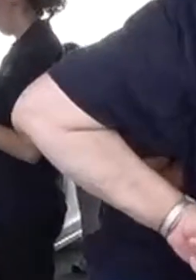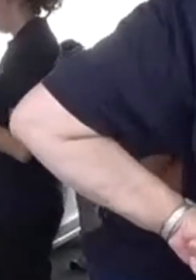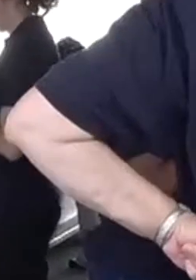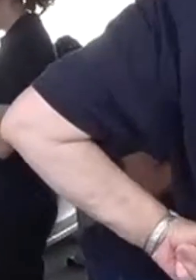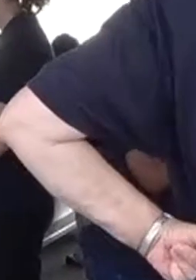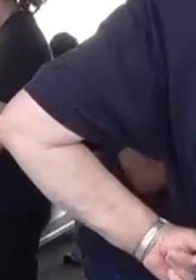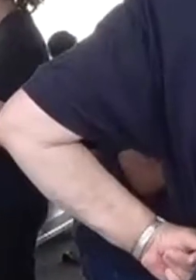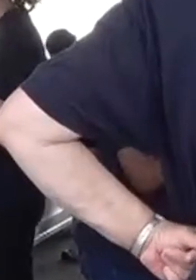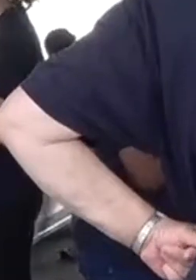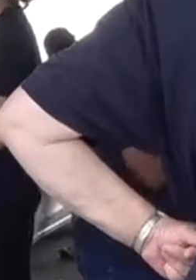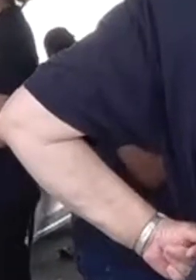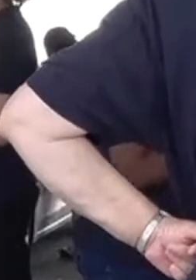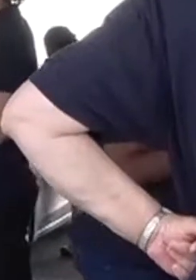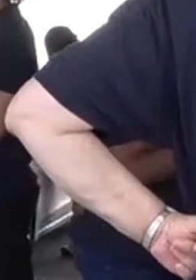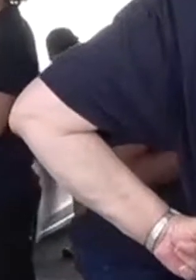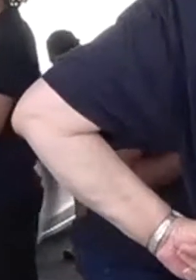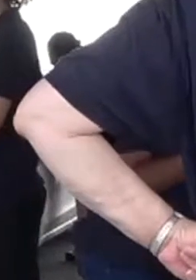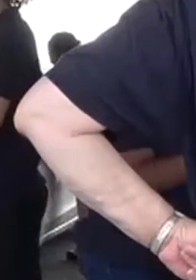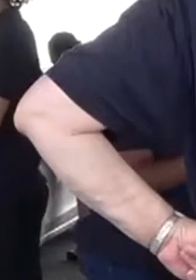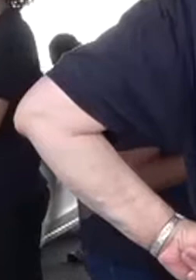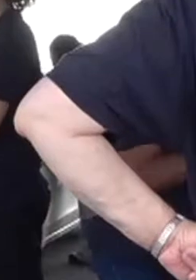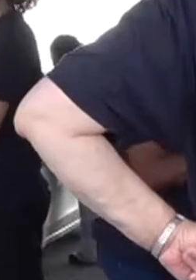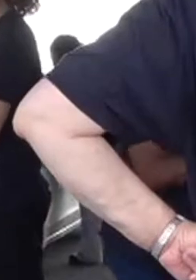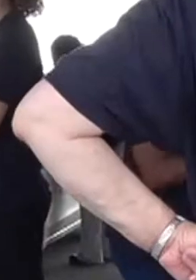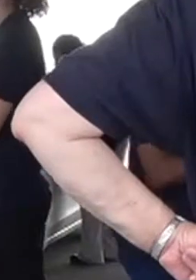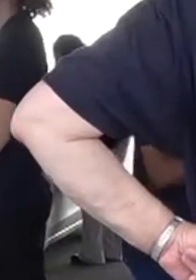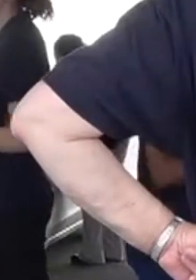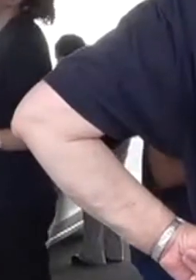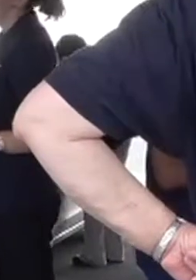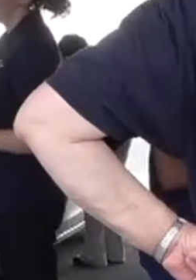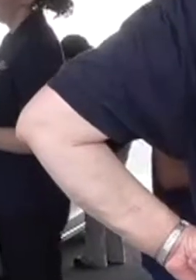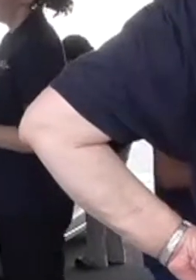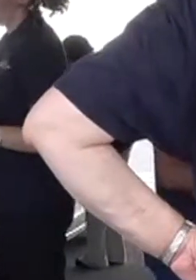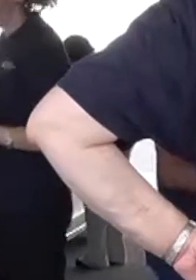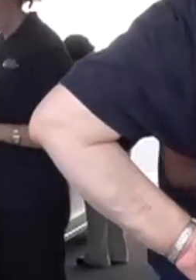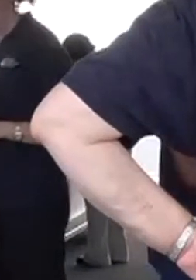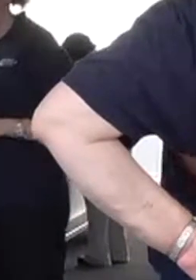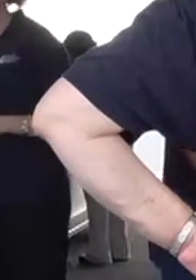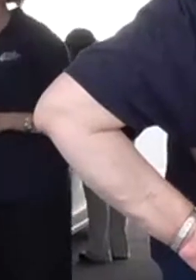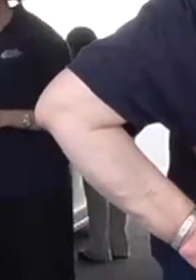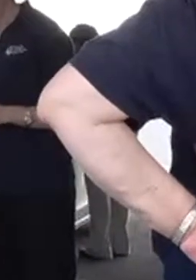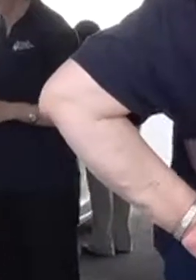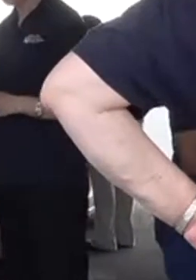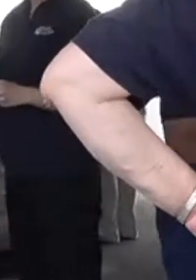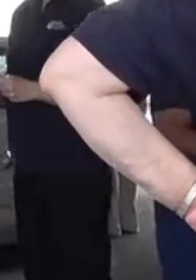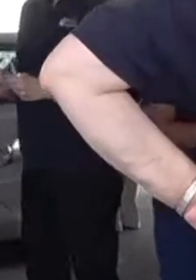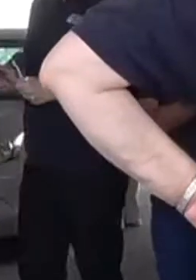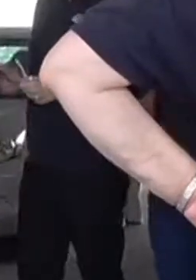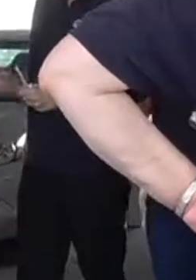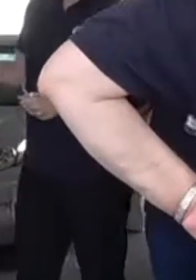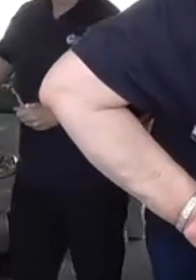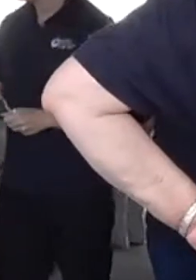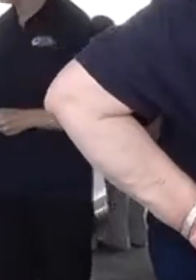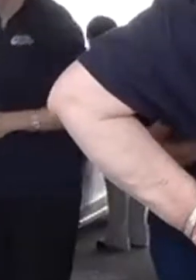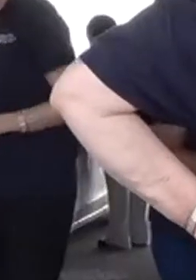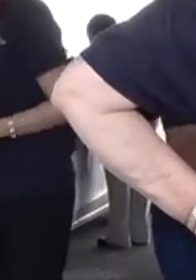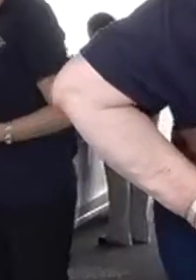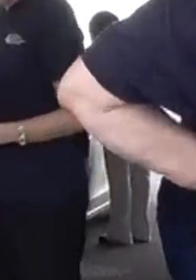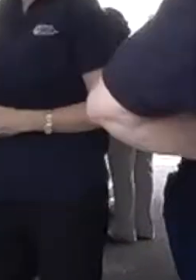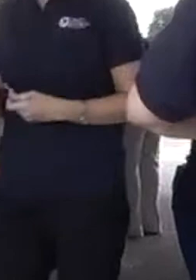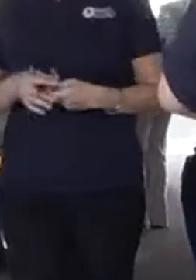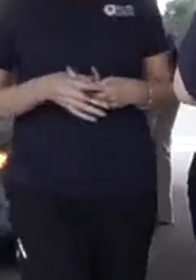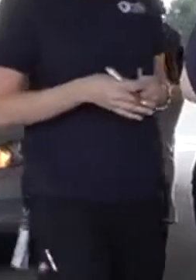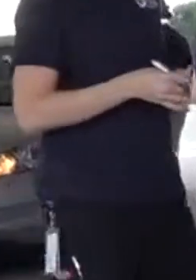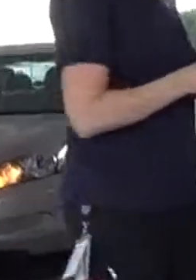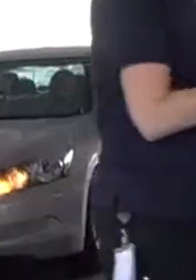degrees. Remember that a flu vaccine cannot cause the flu illness. Your arm may feel achy where the vaccine was